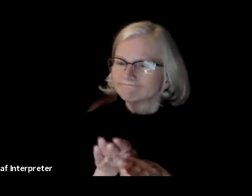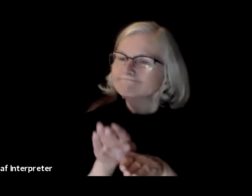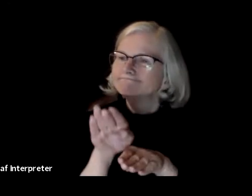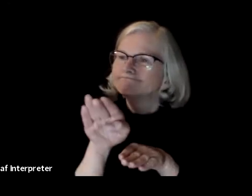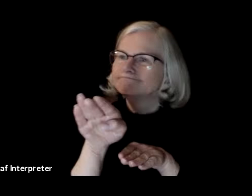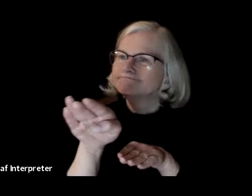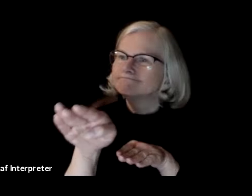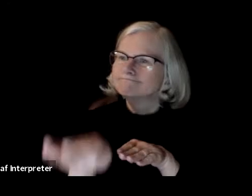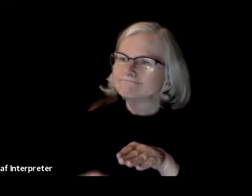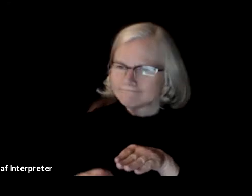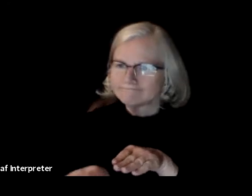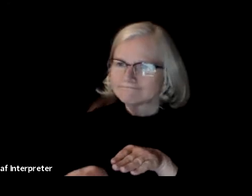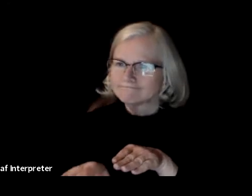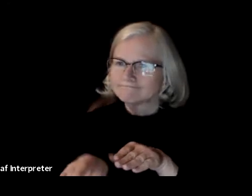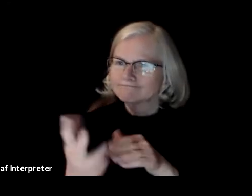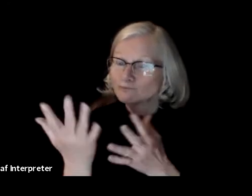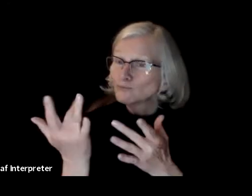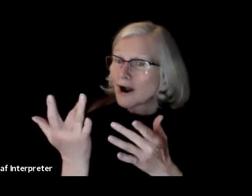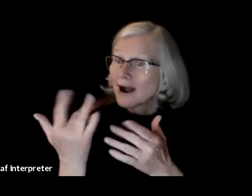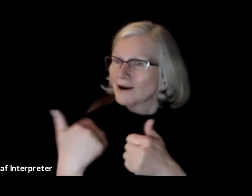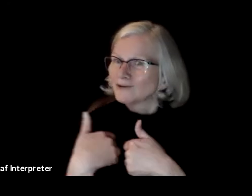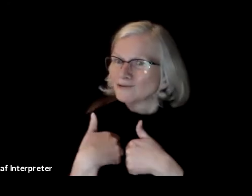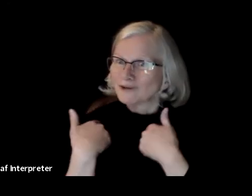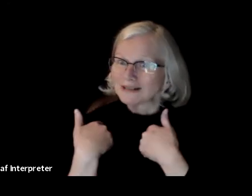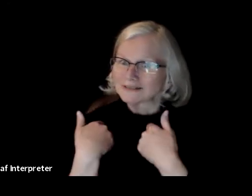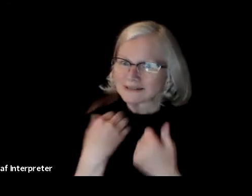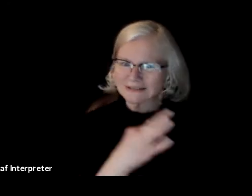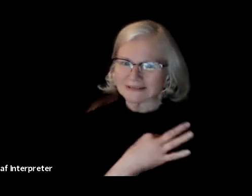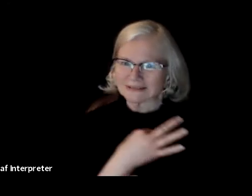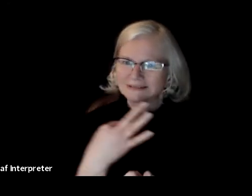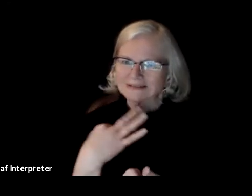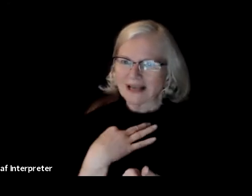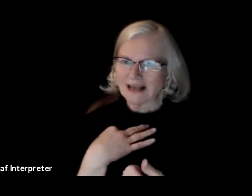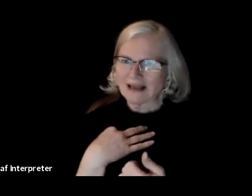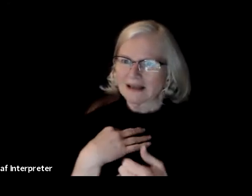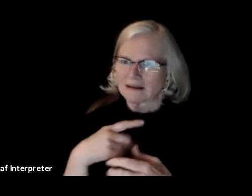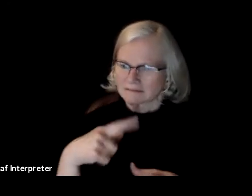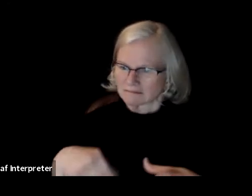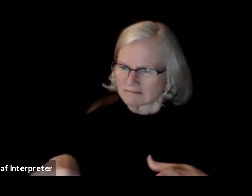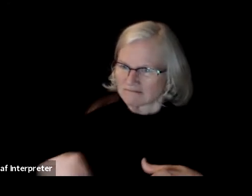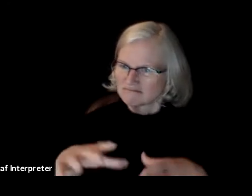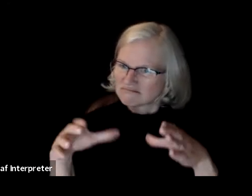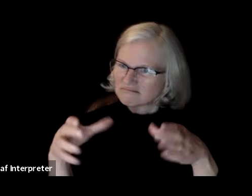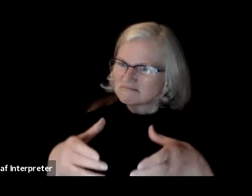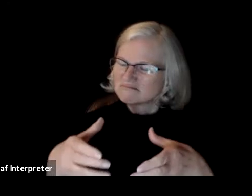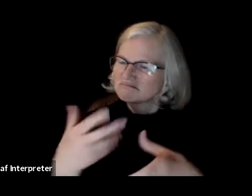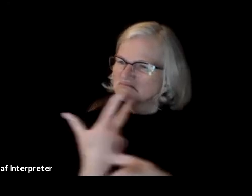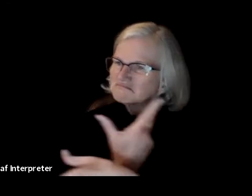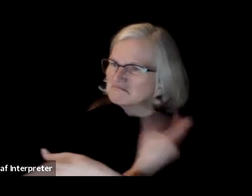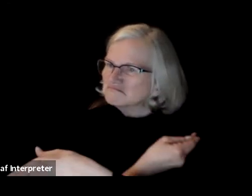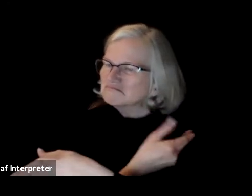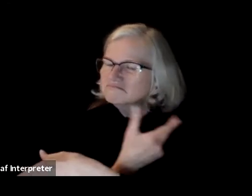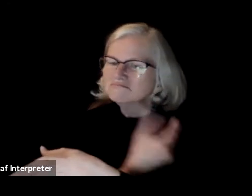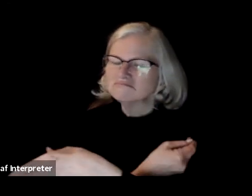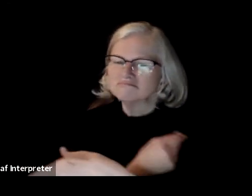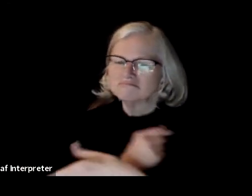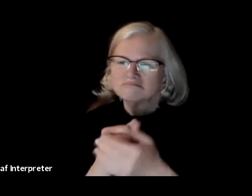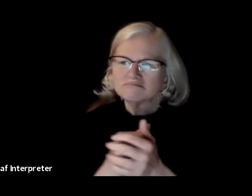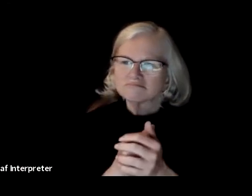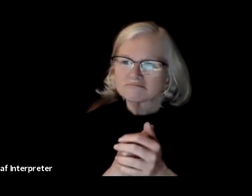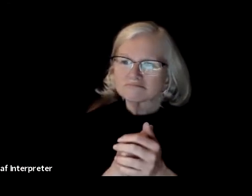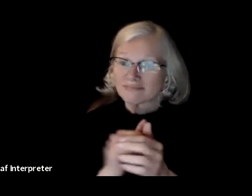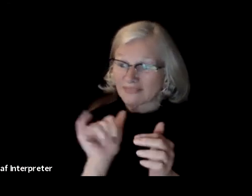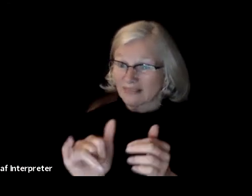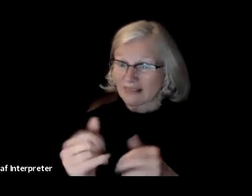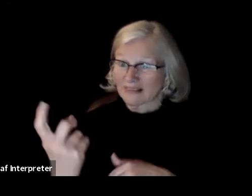became among the first Minnesotans to be vaccinated against this deadly virus. And our goal from that day to this